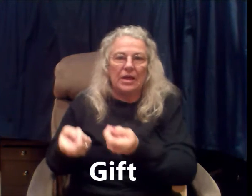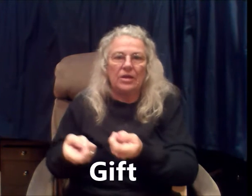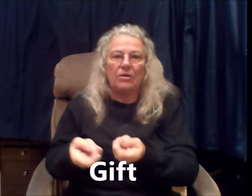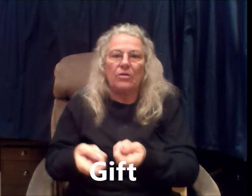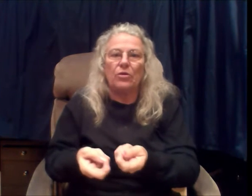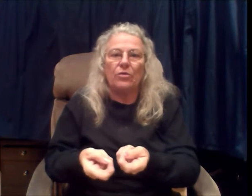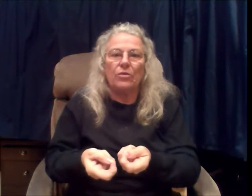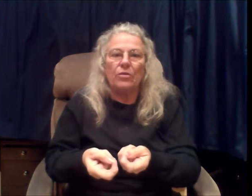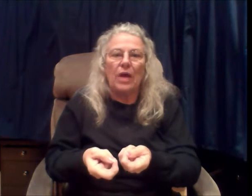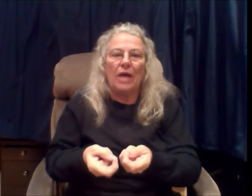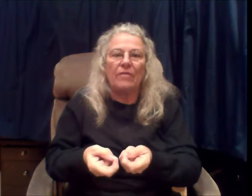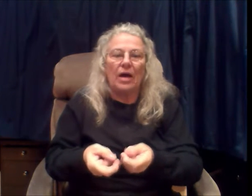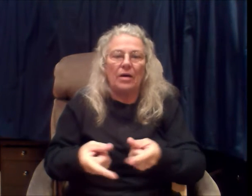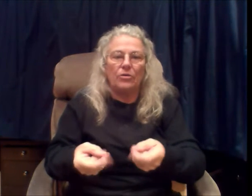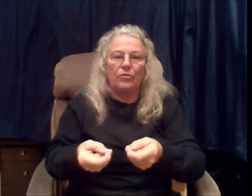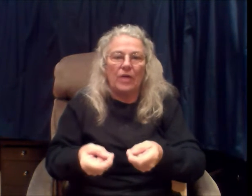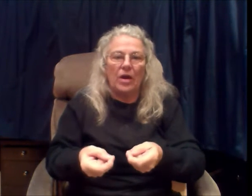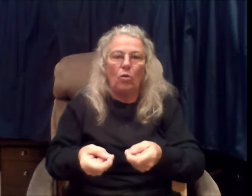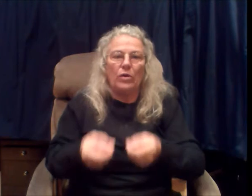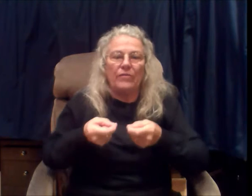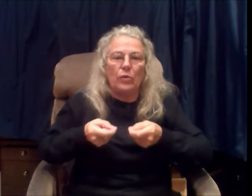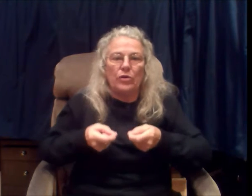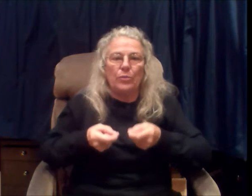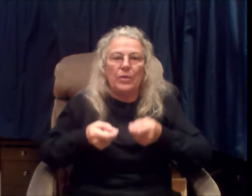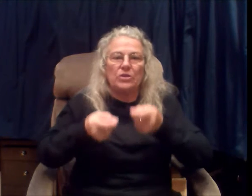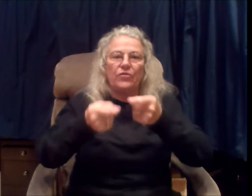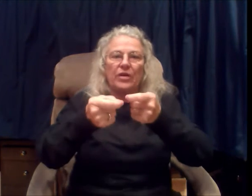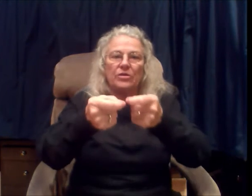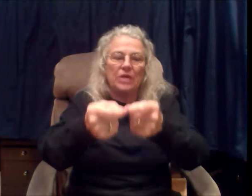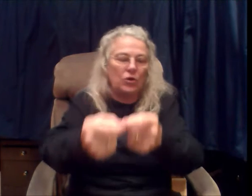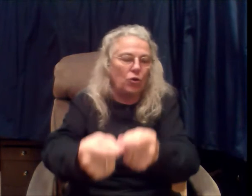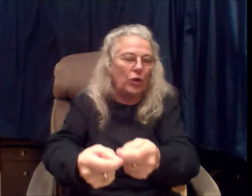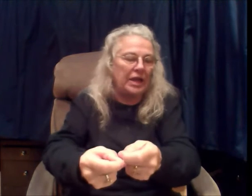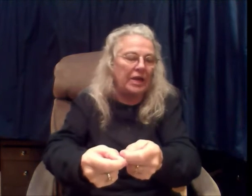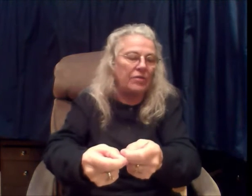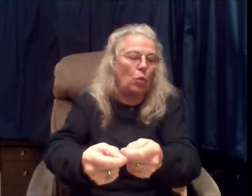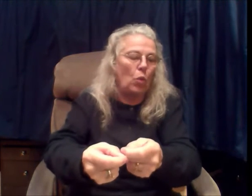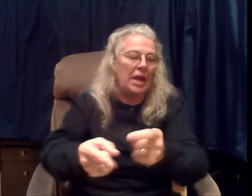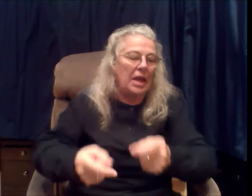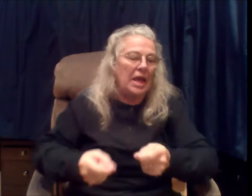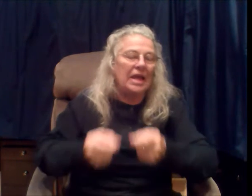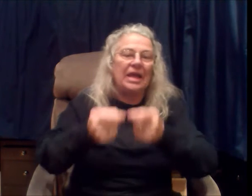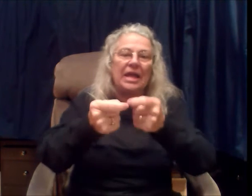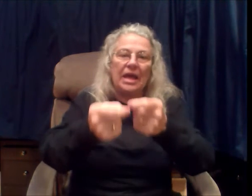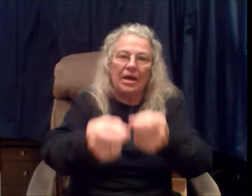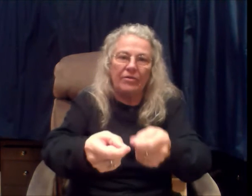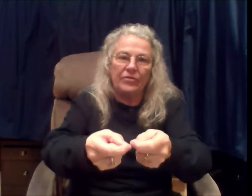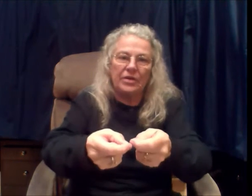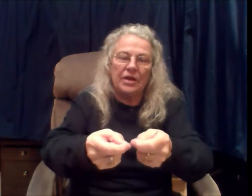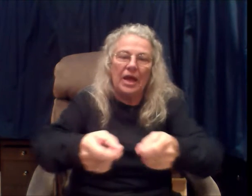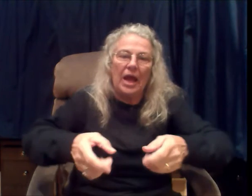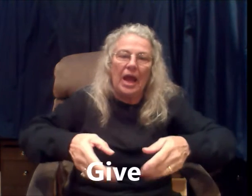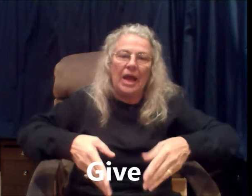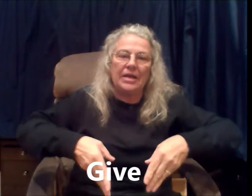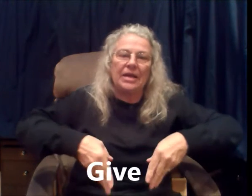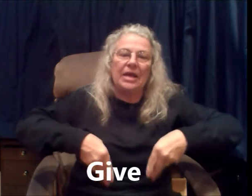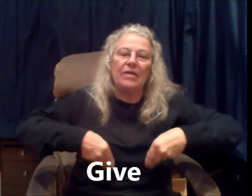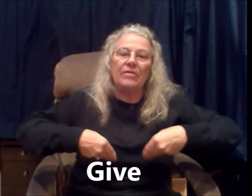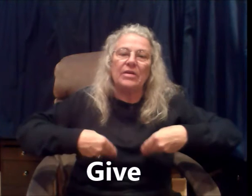like you've got a hold of it with your pinched fingers, and you're going to give it away. Gift, And given